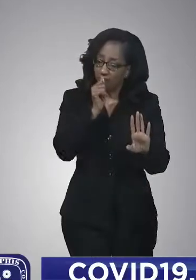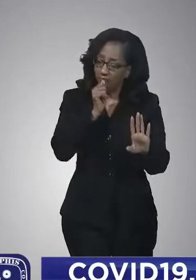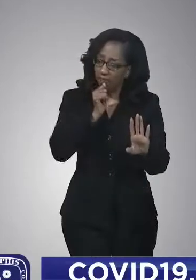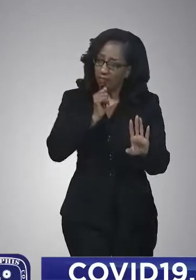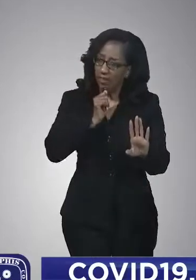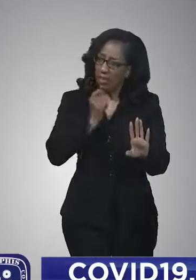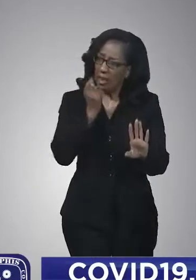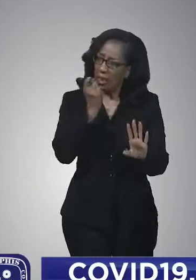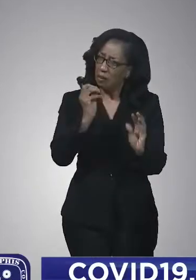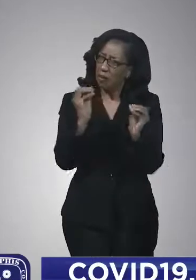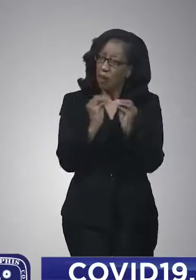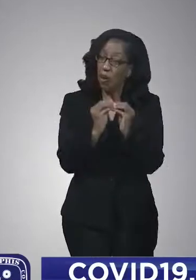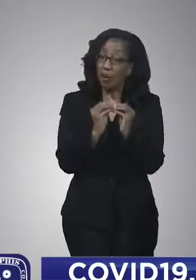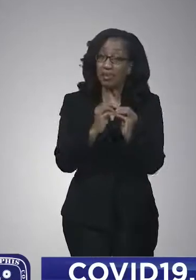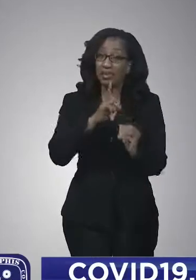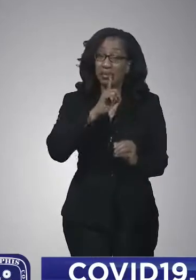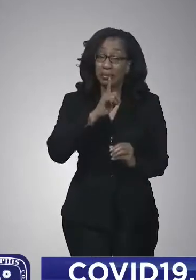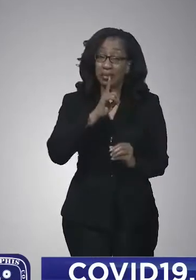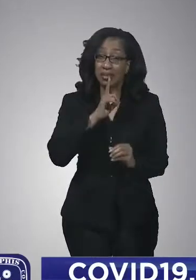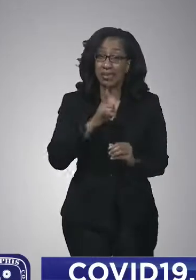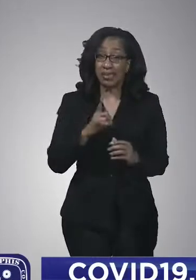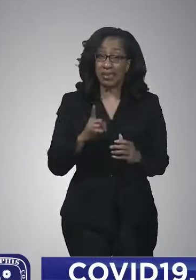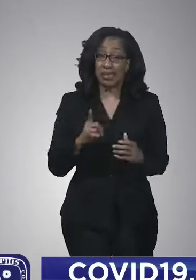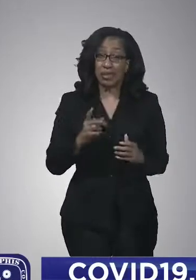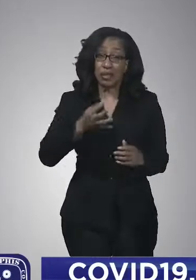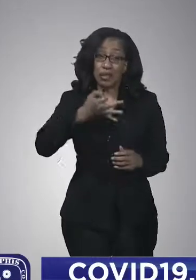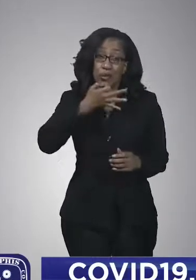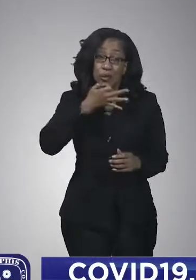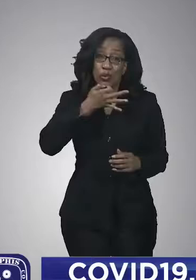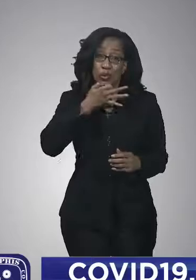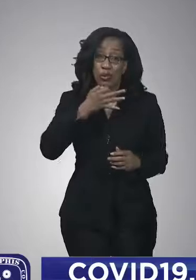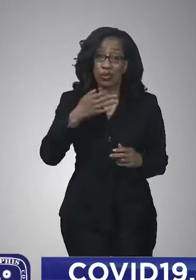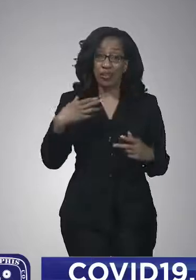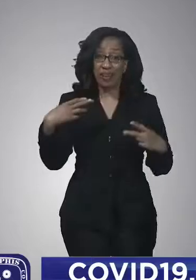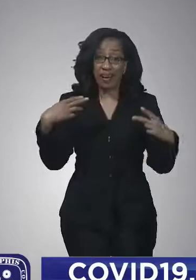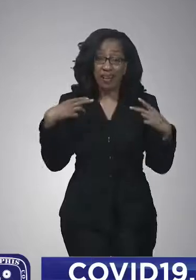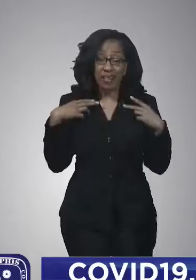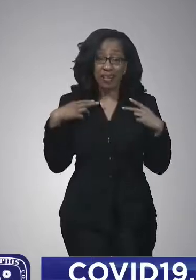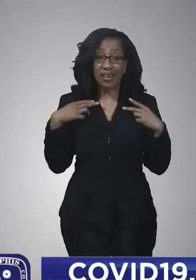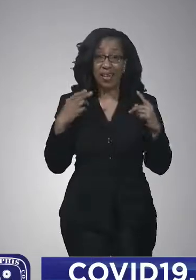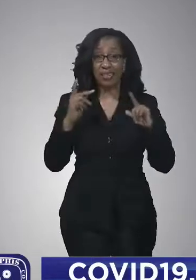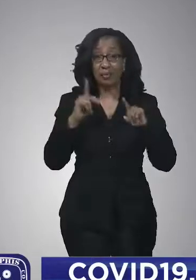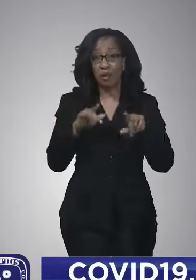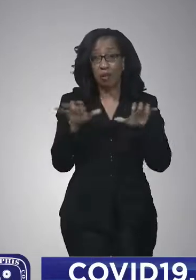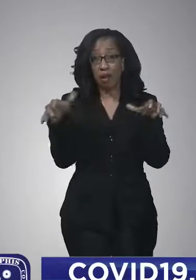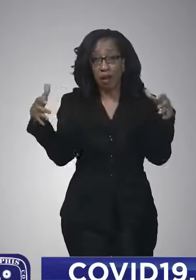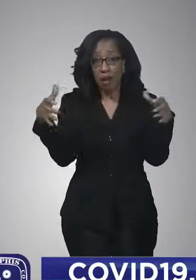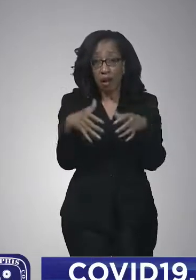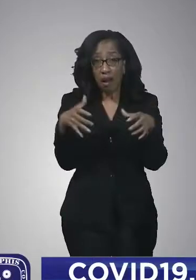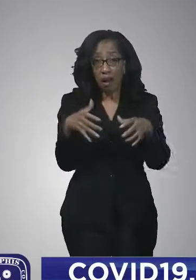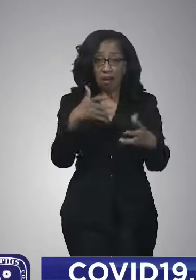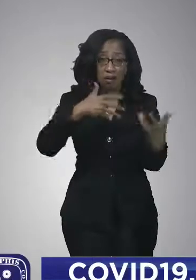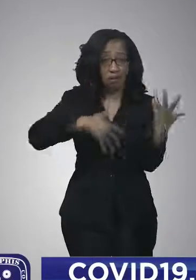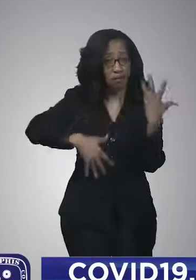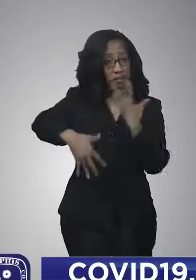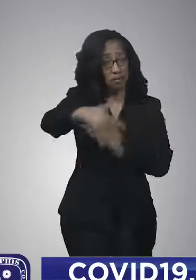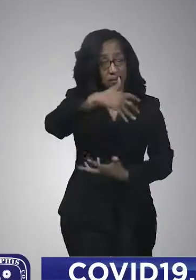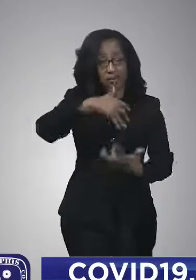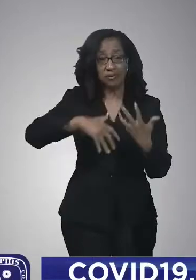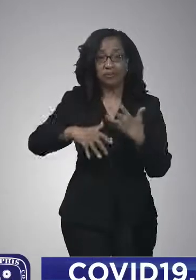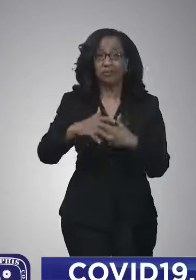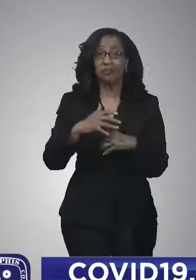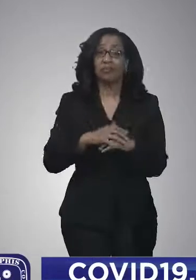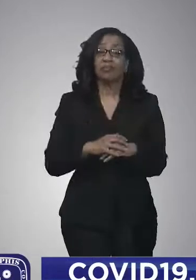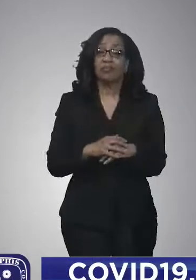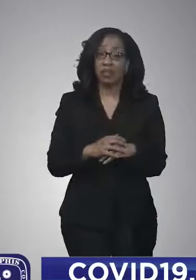little longer, especially with the holidays approaching and people planning to gather, then I believe that if we can get